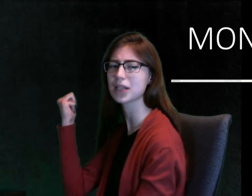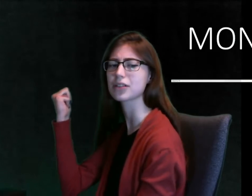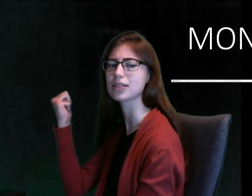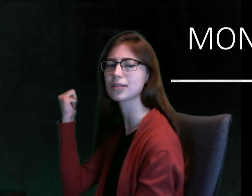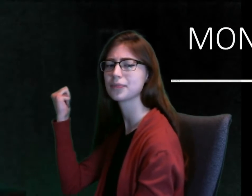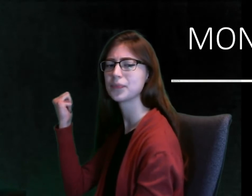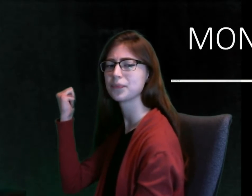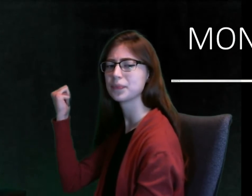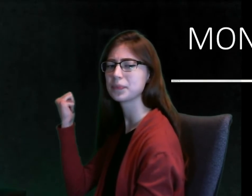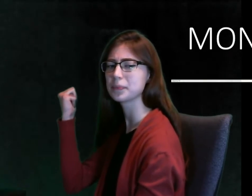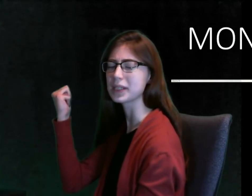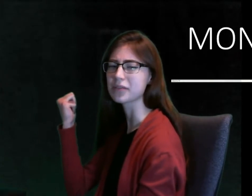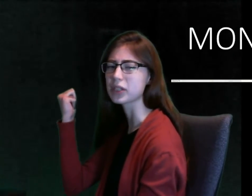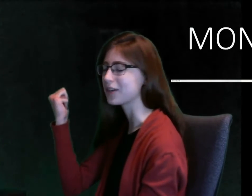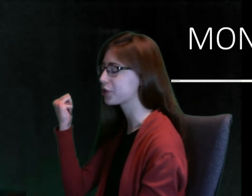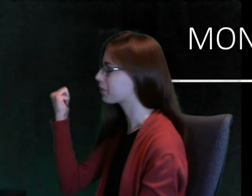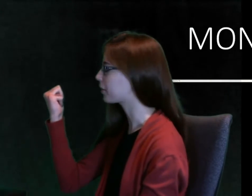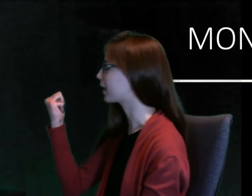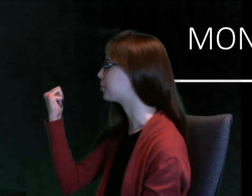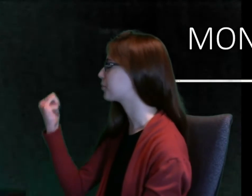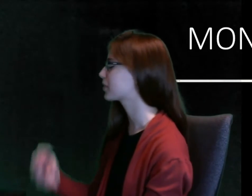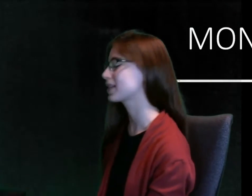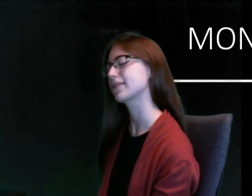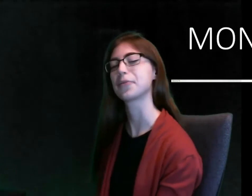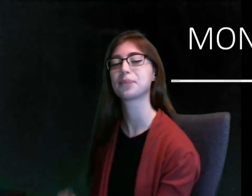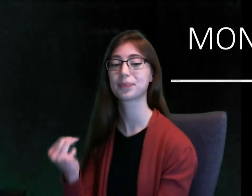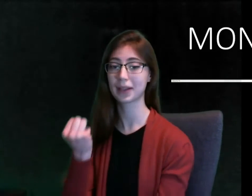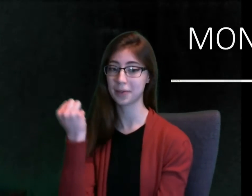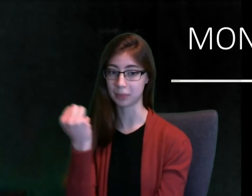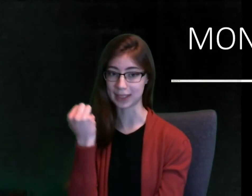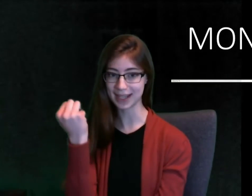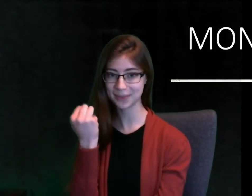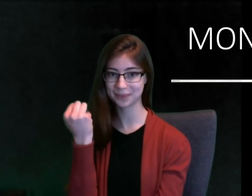just because of the nature of how your hand moves. So, Monday.